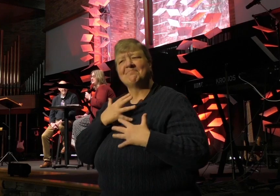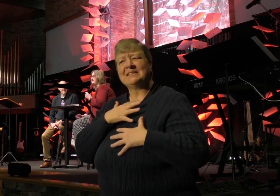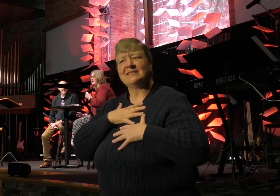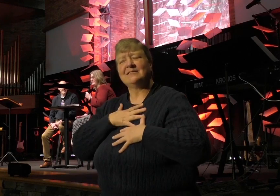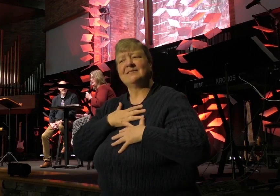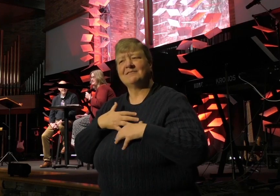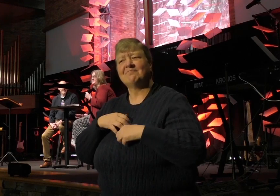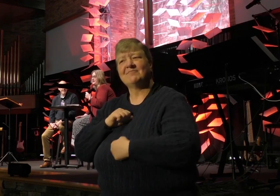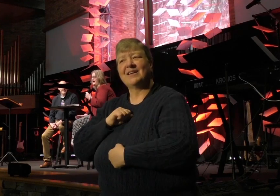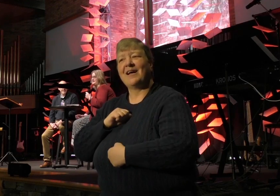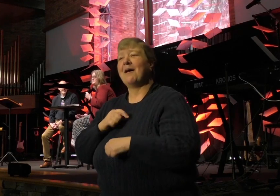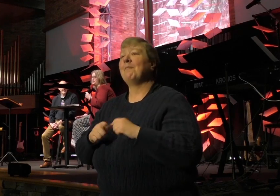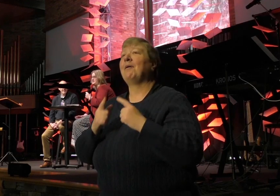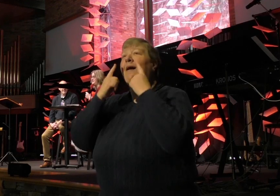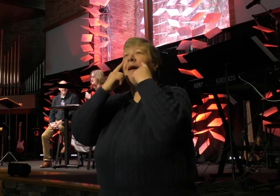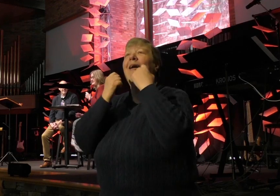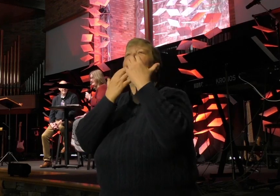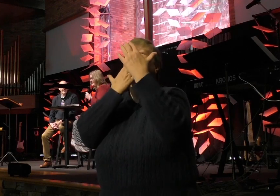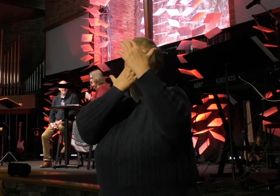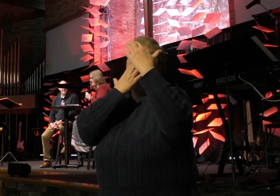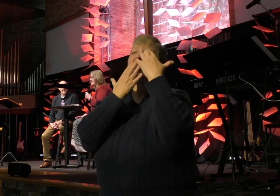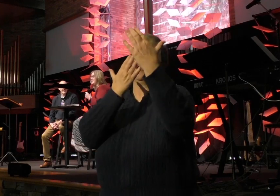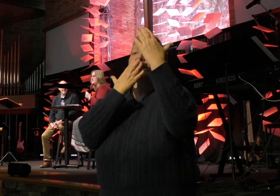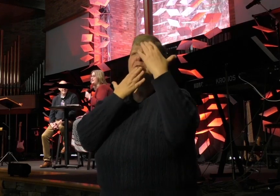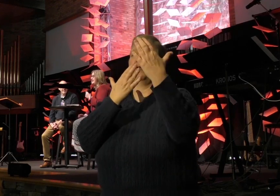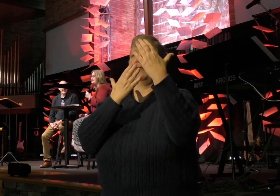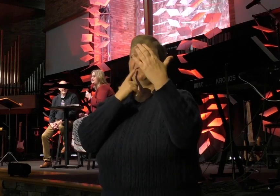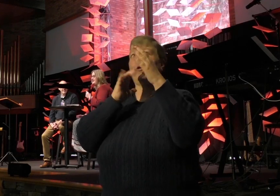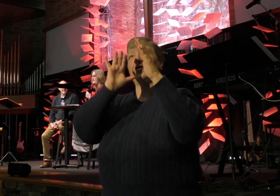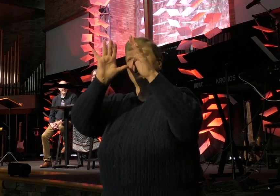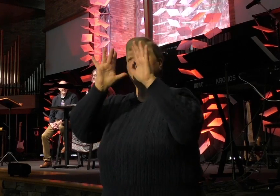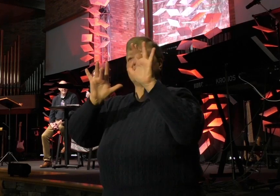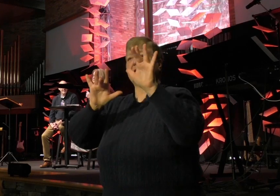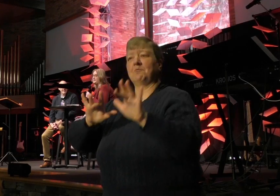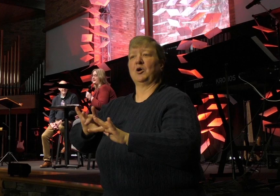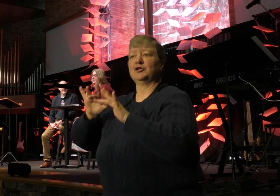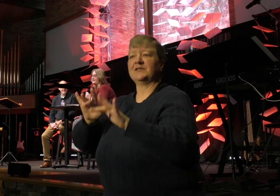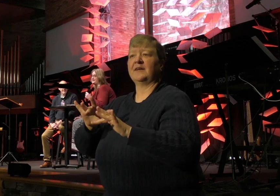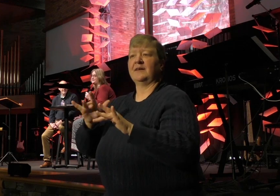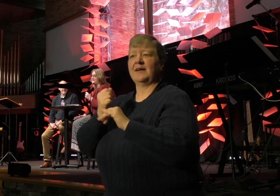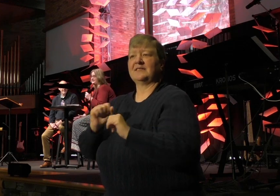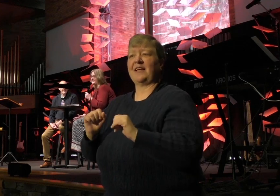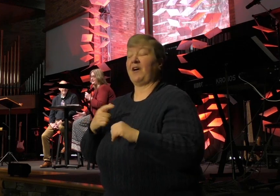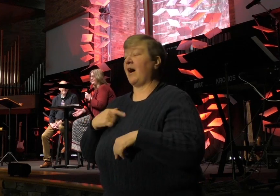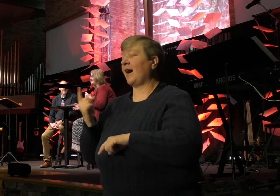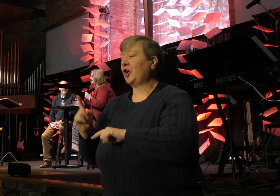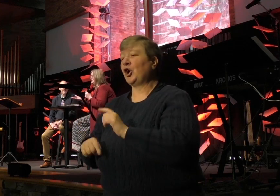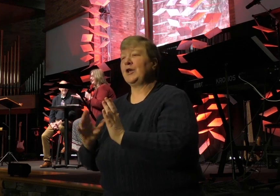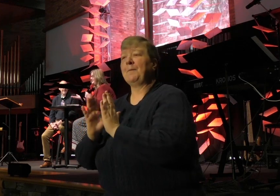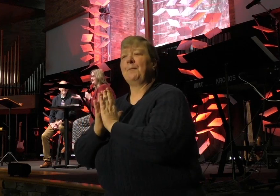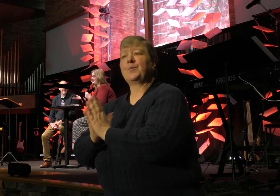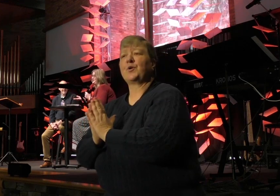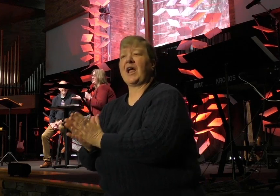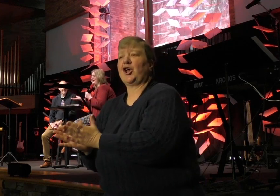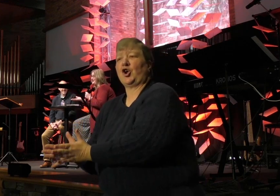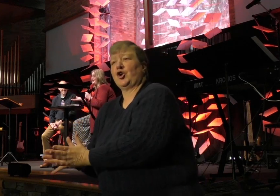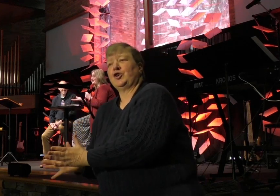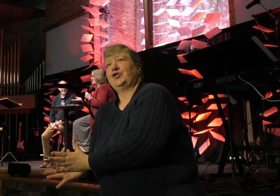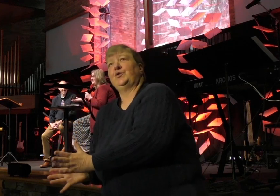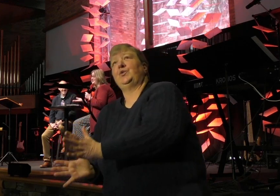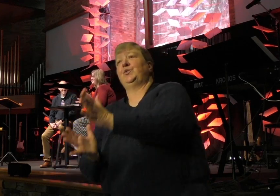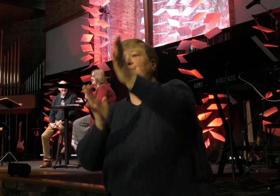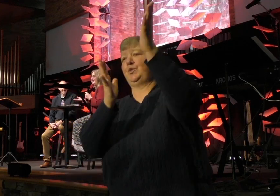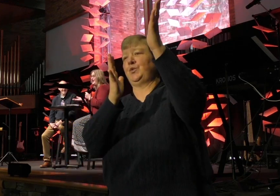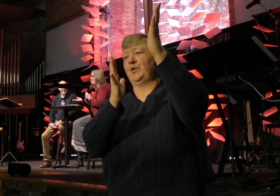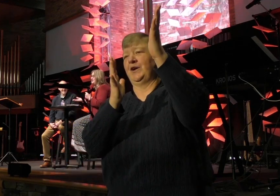to just thankfulness for God's mercy for saving her, because I was never going to pray her into a physical life of eternity here